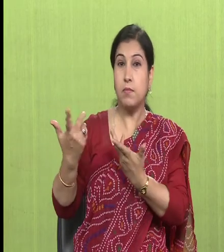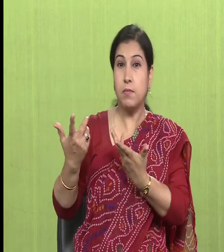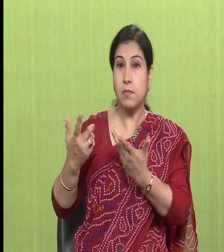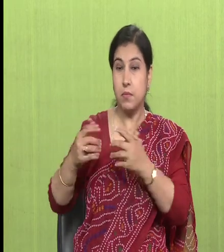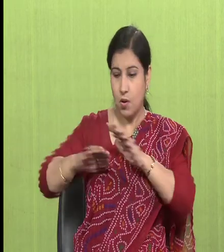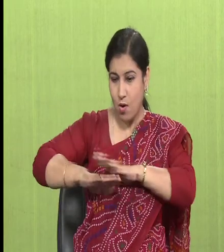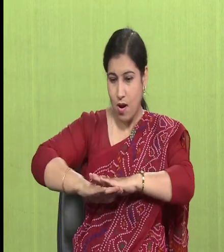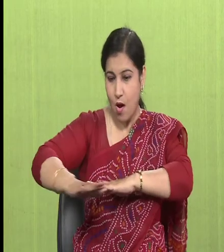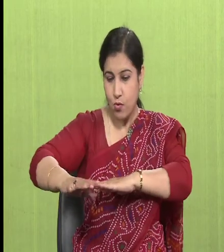ground.